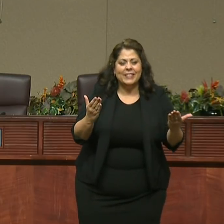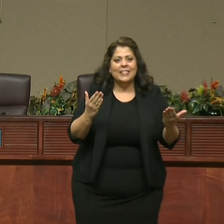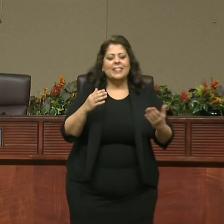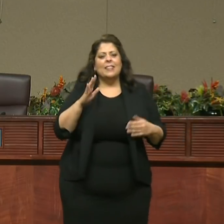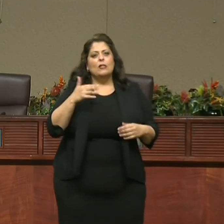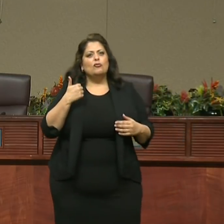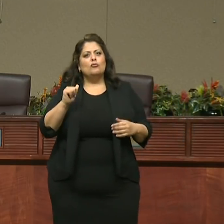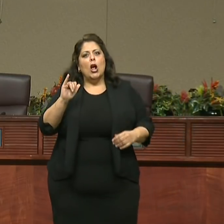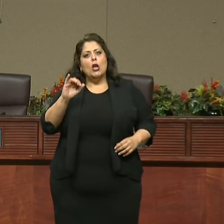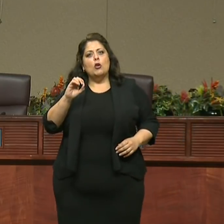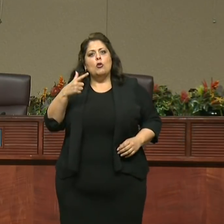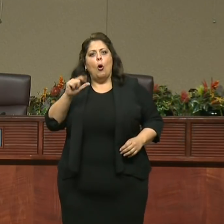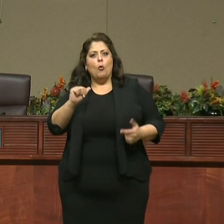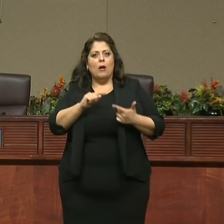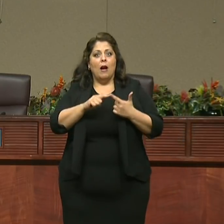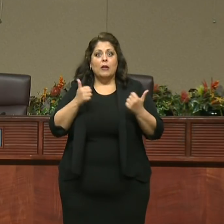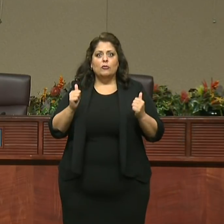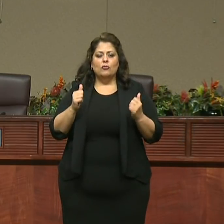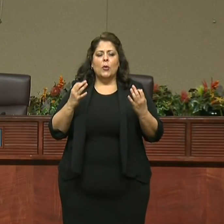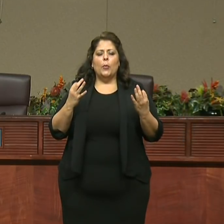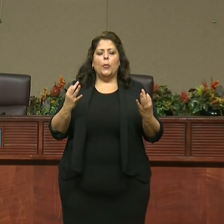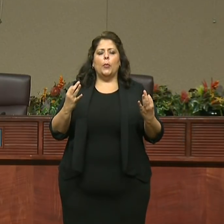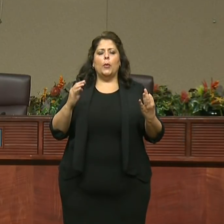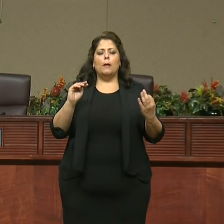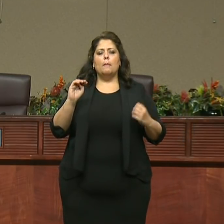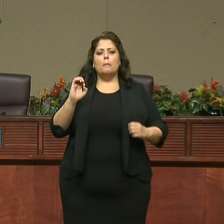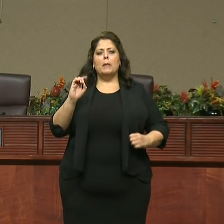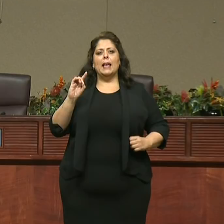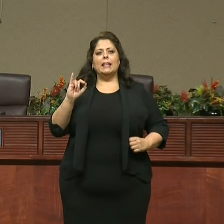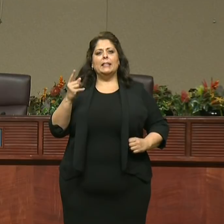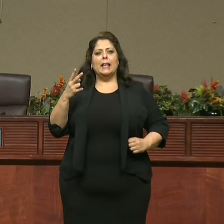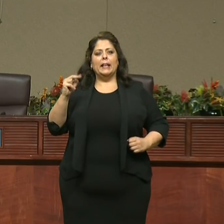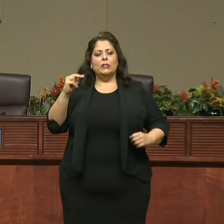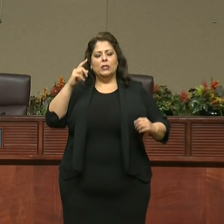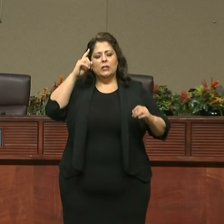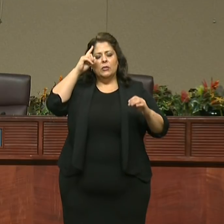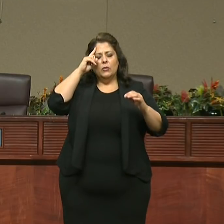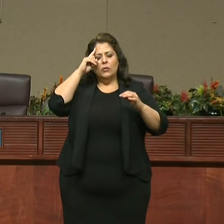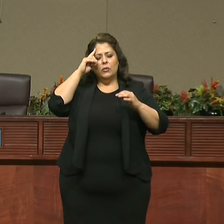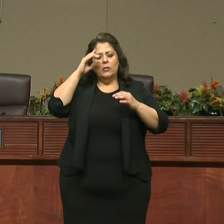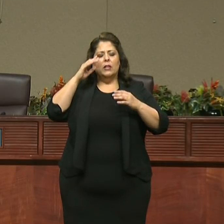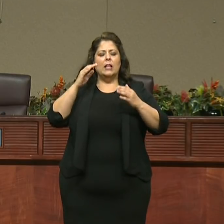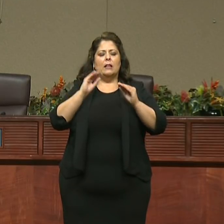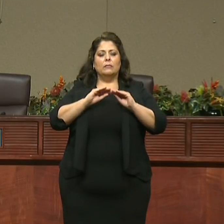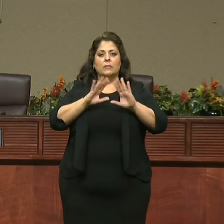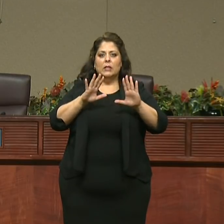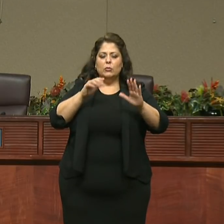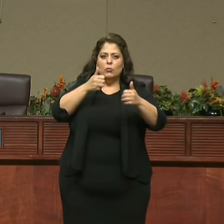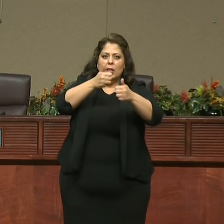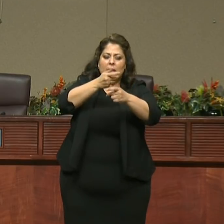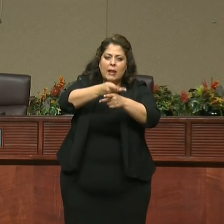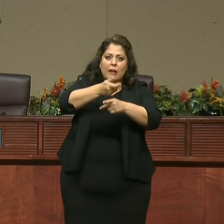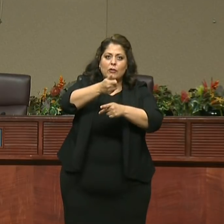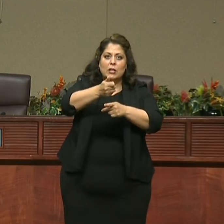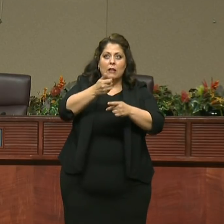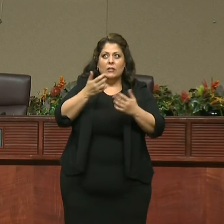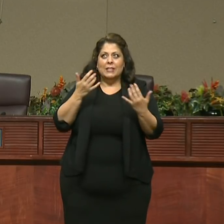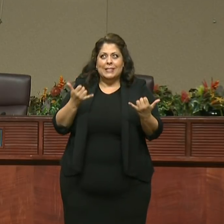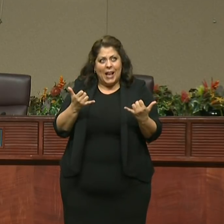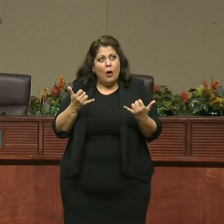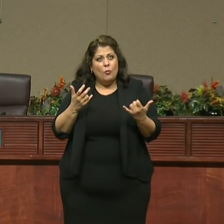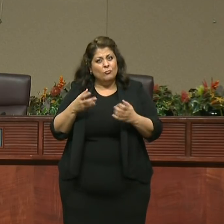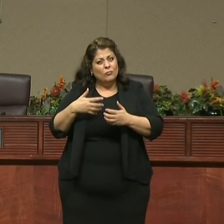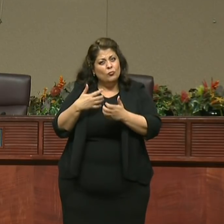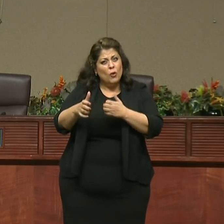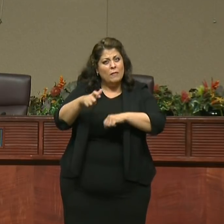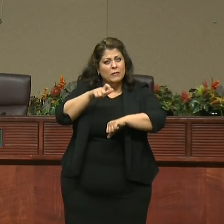meditation. And I can't tell you how important it is right now to take care of yourselves during this challenging time. And if you need somebody to talk to, if you